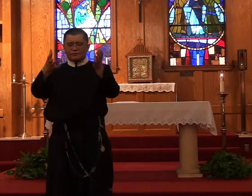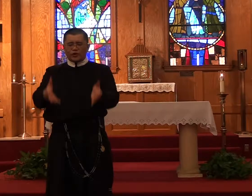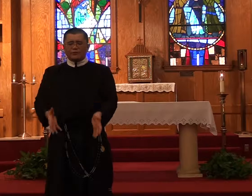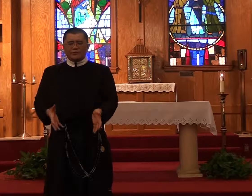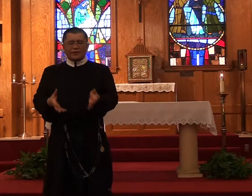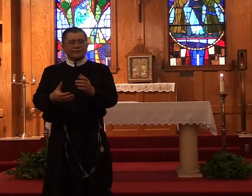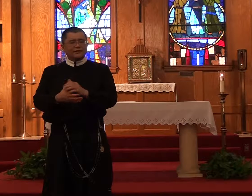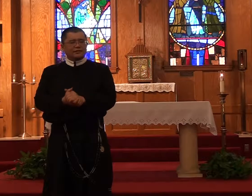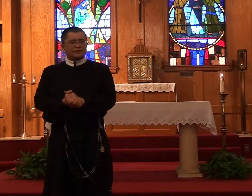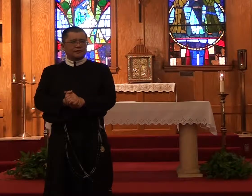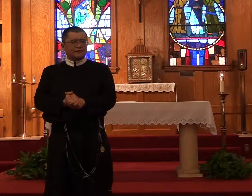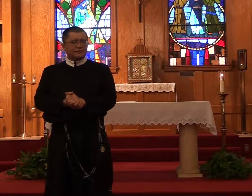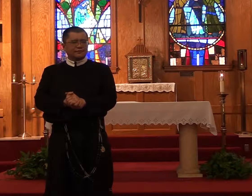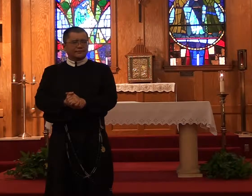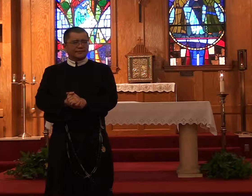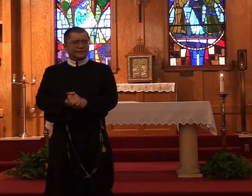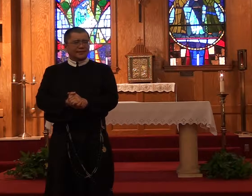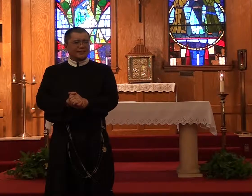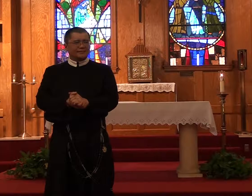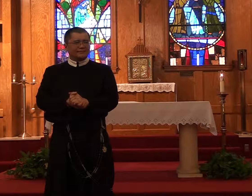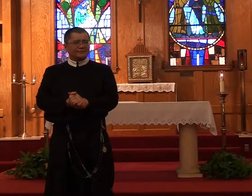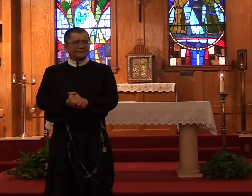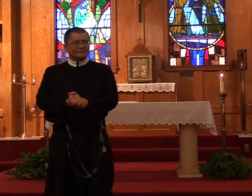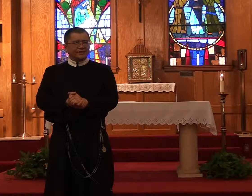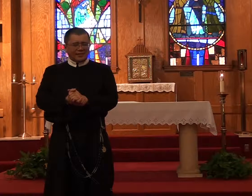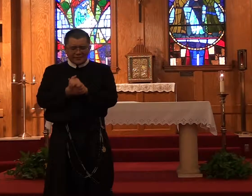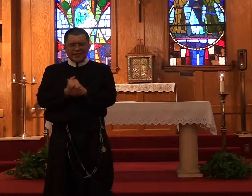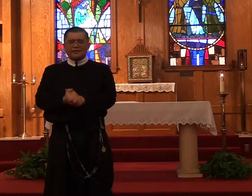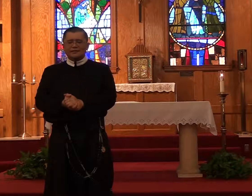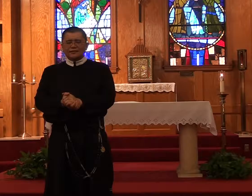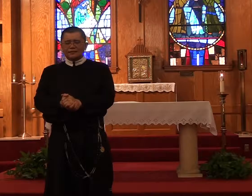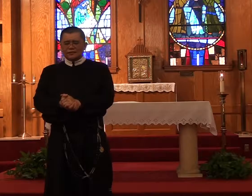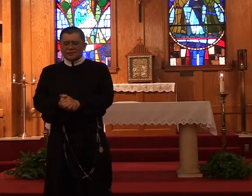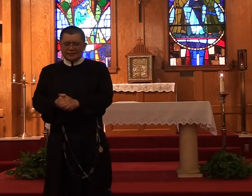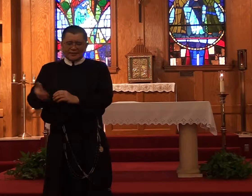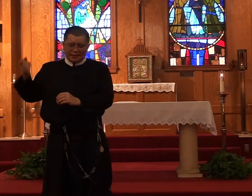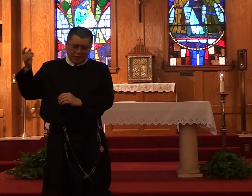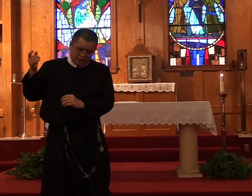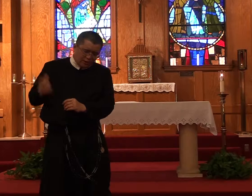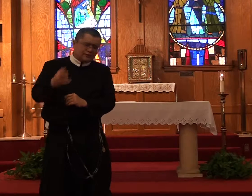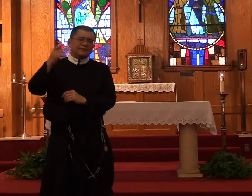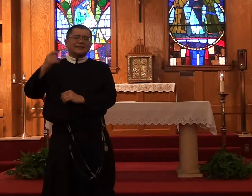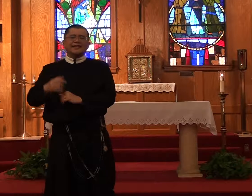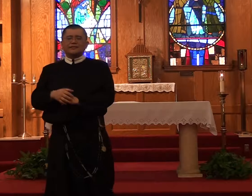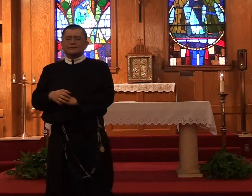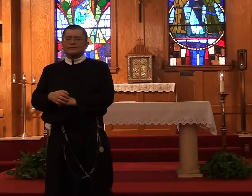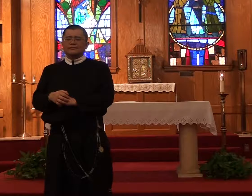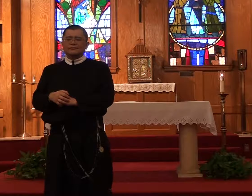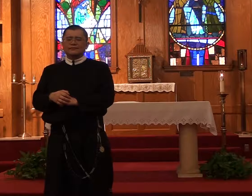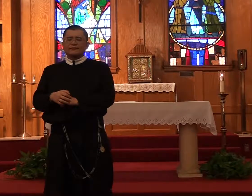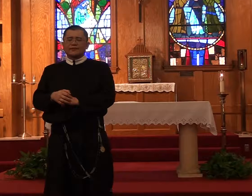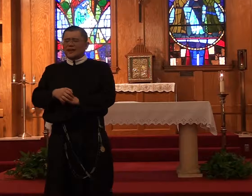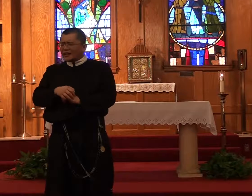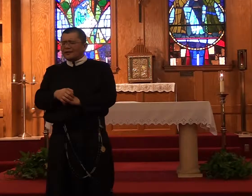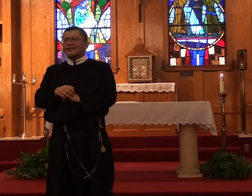dream, recurred. Right? Same thing. The Lord said, slaughter them and eat them. I said, I cannot eat